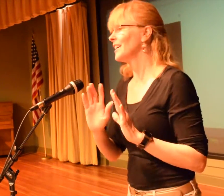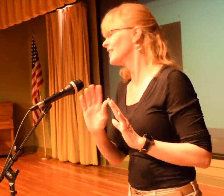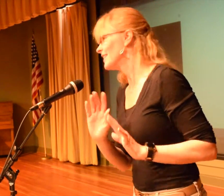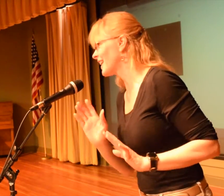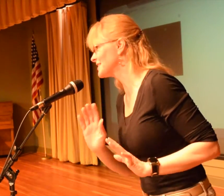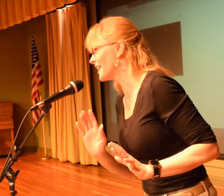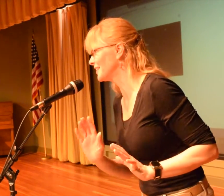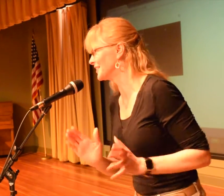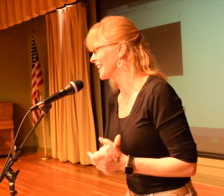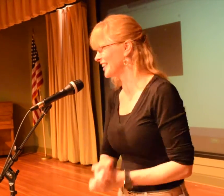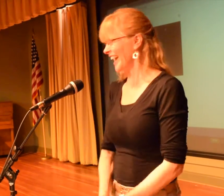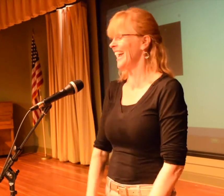That's not how you do it, okay?